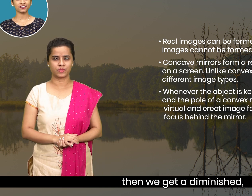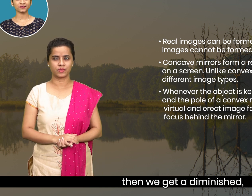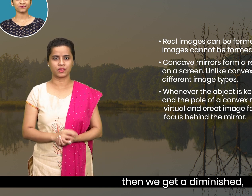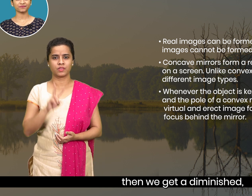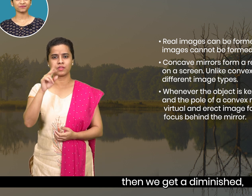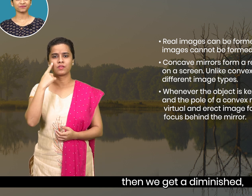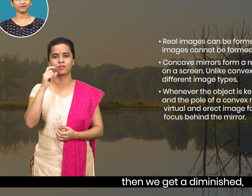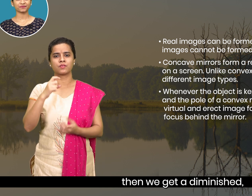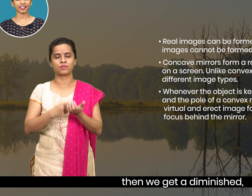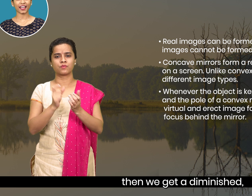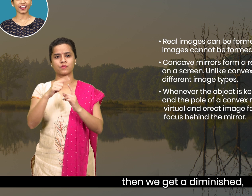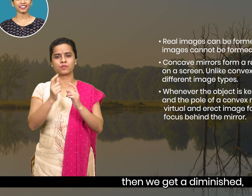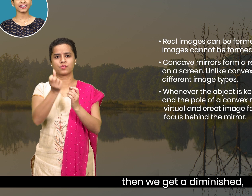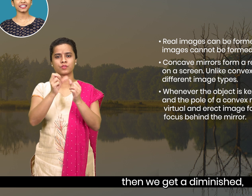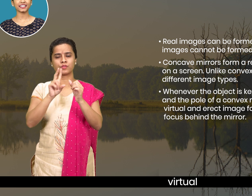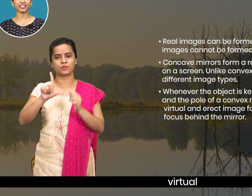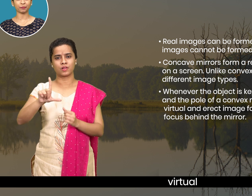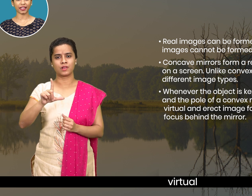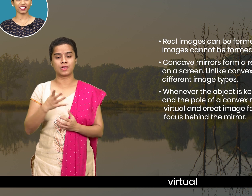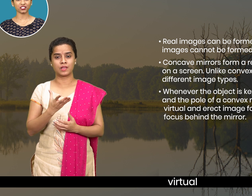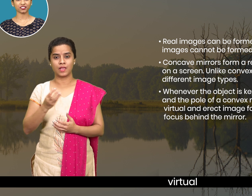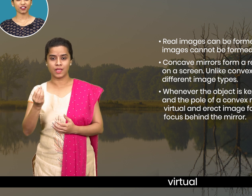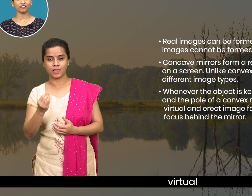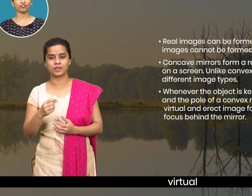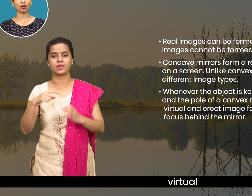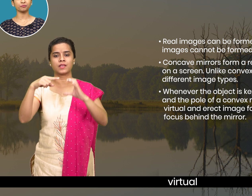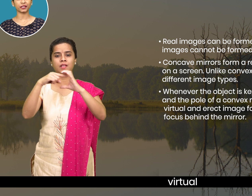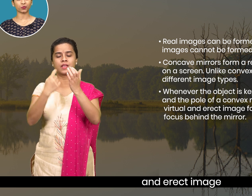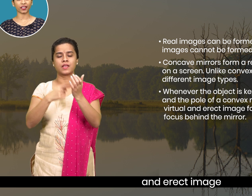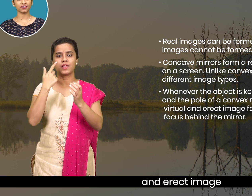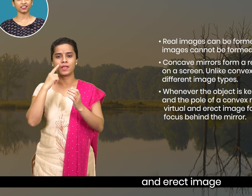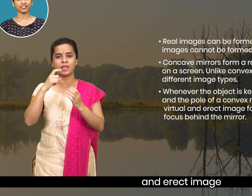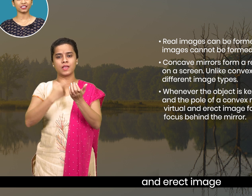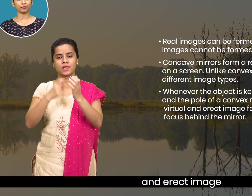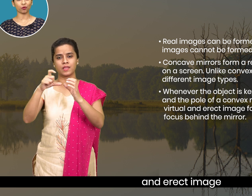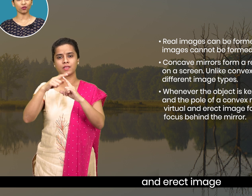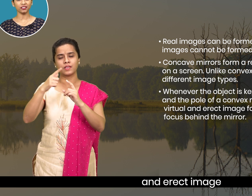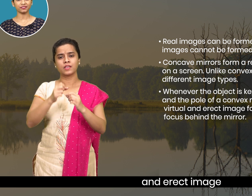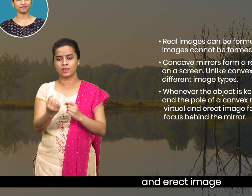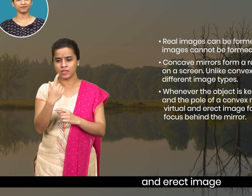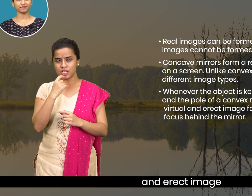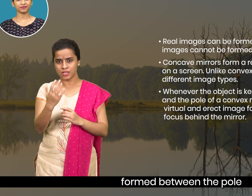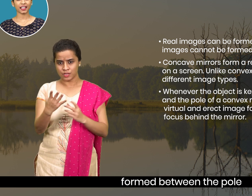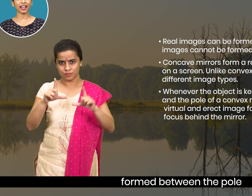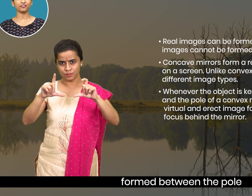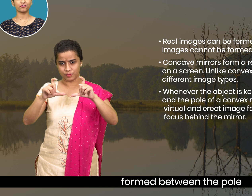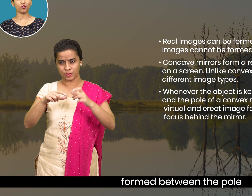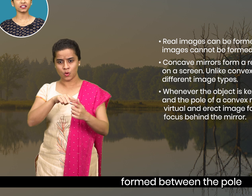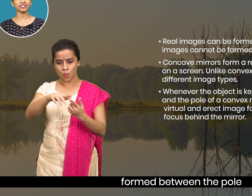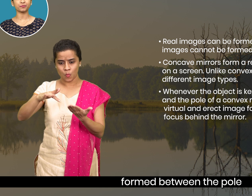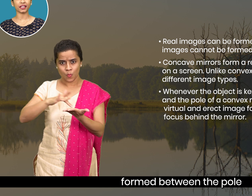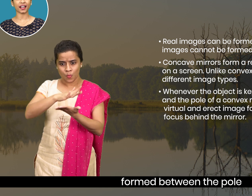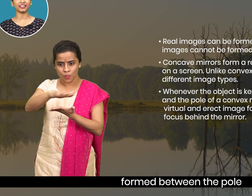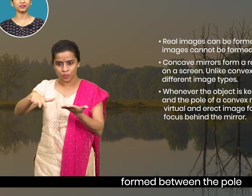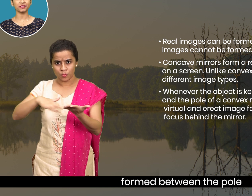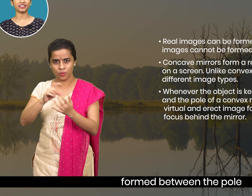virtual and erect image formed between the pole and